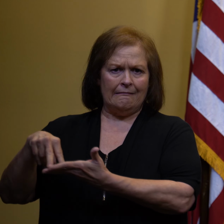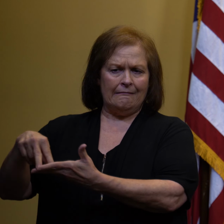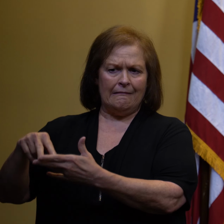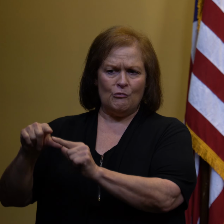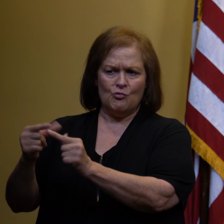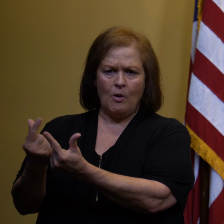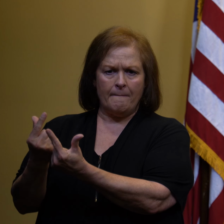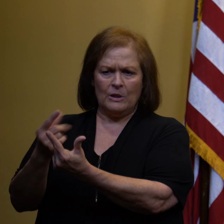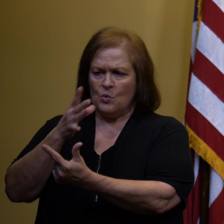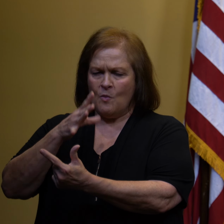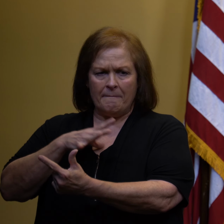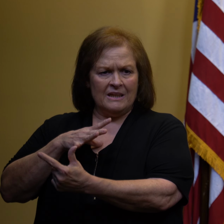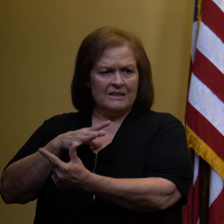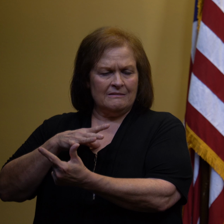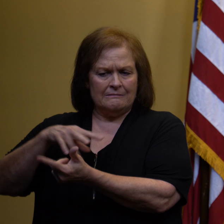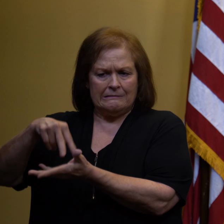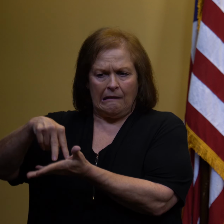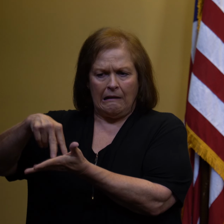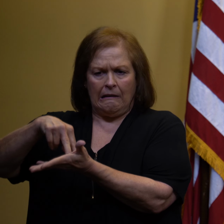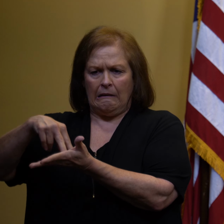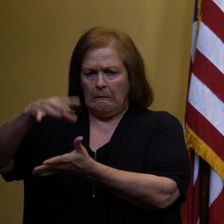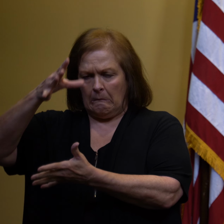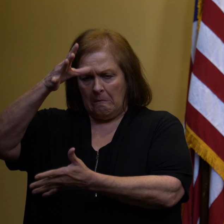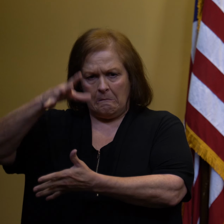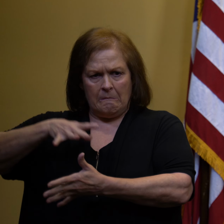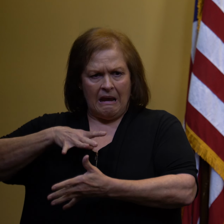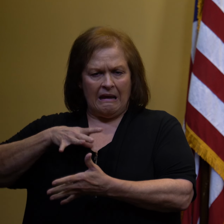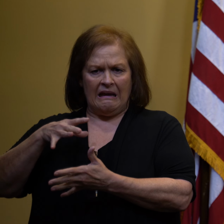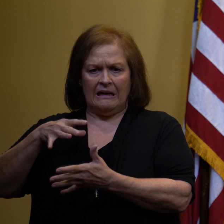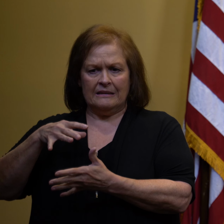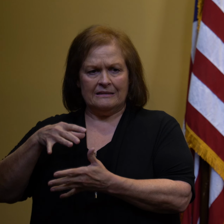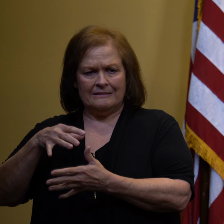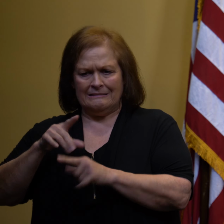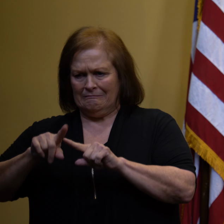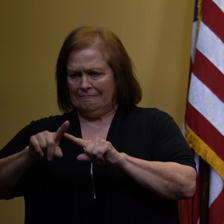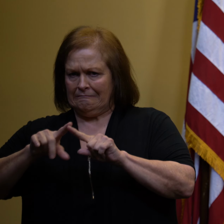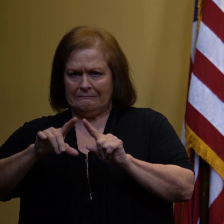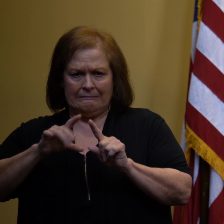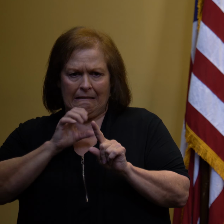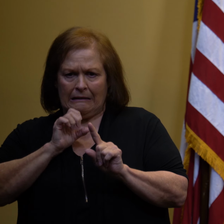groups of women, men, if you will, various ages,